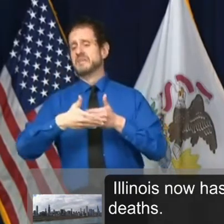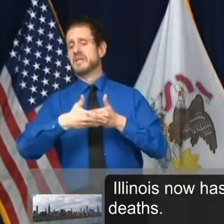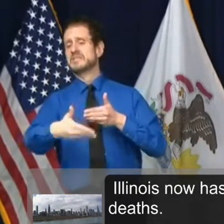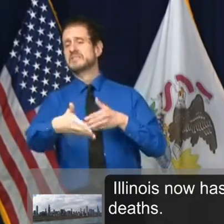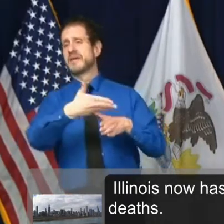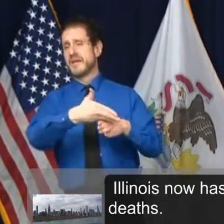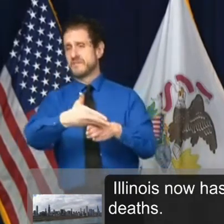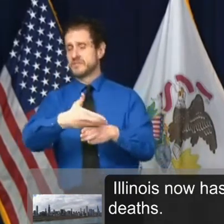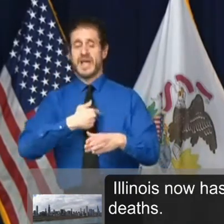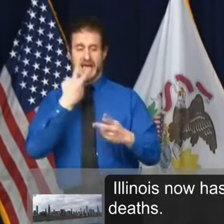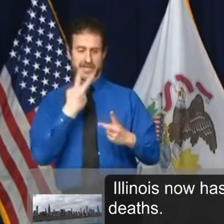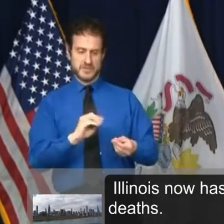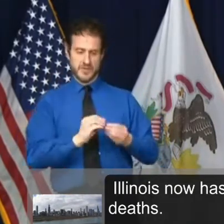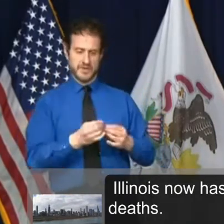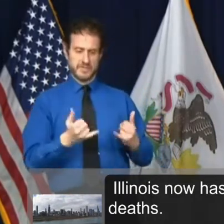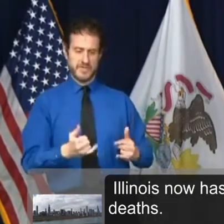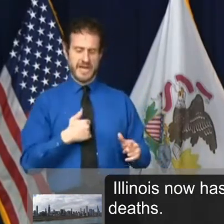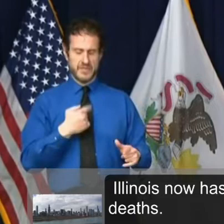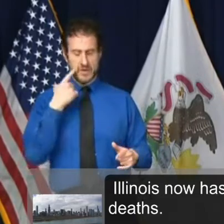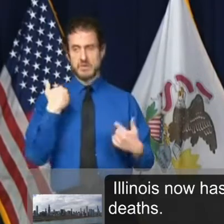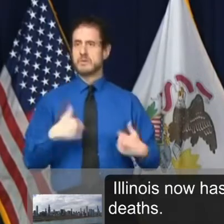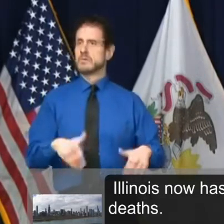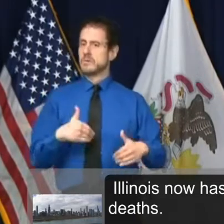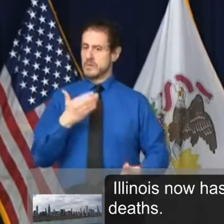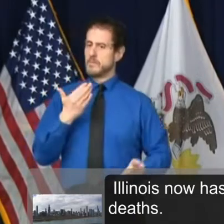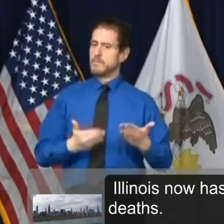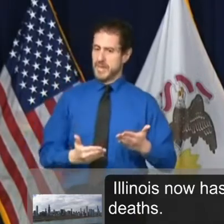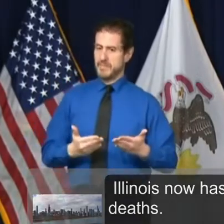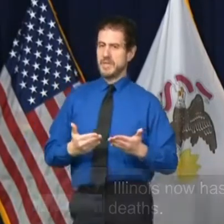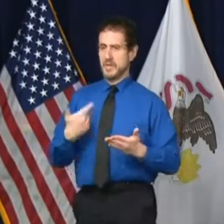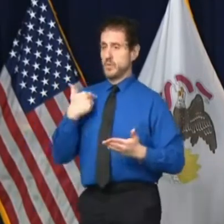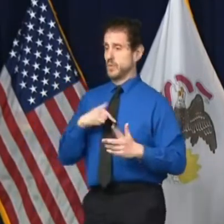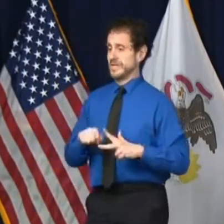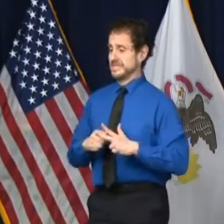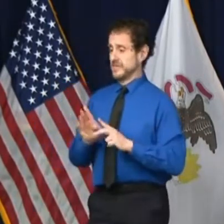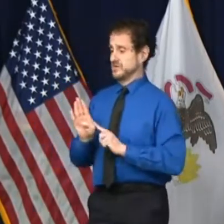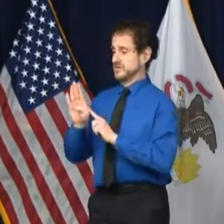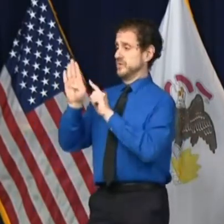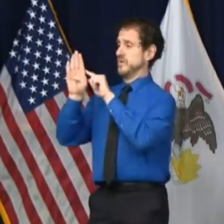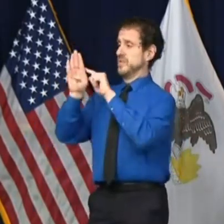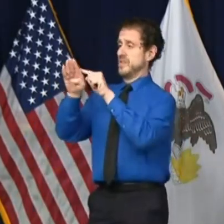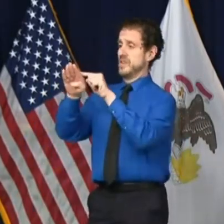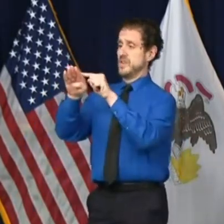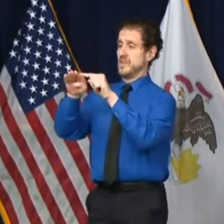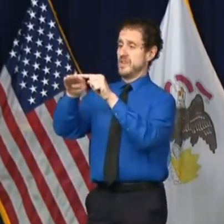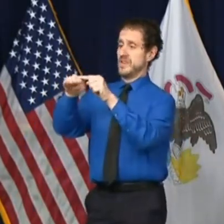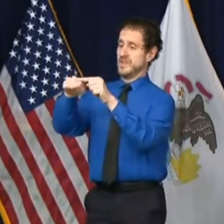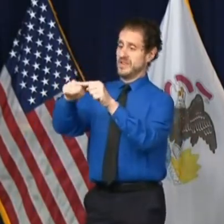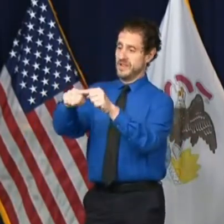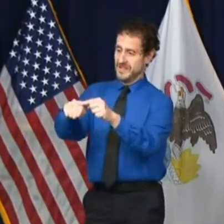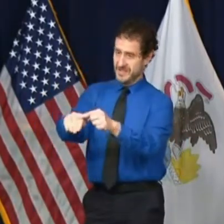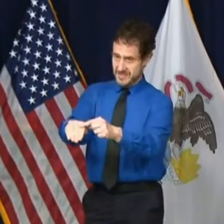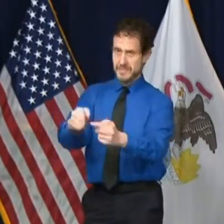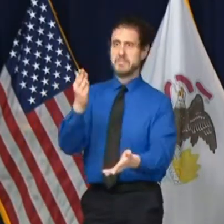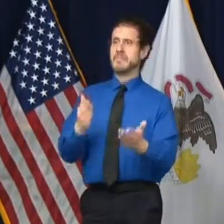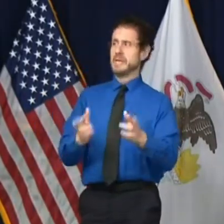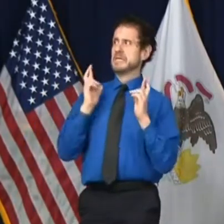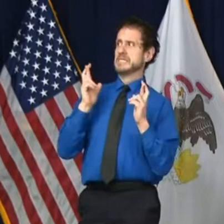saw this number today, I was hopeful that this was the beginning or a continuation of a trend that I've been praying for.